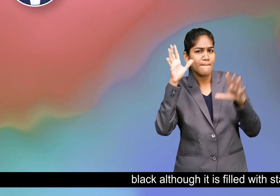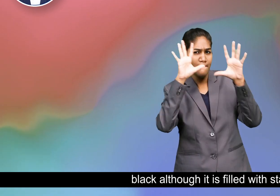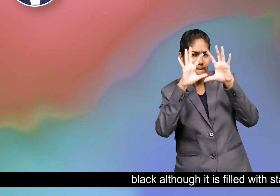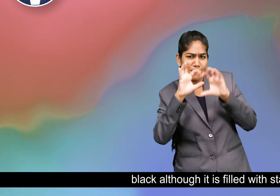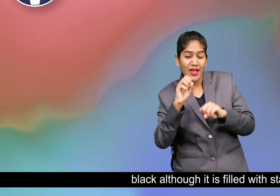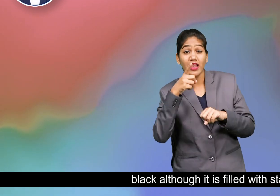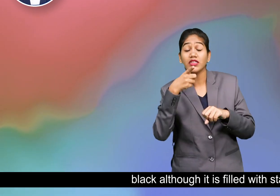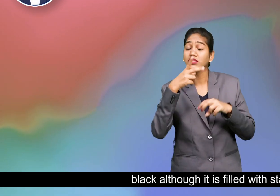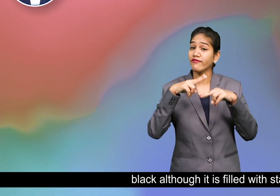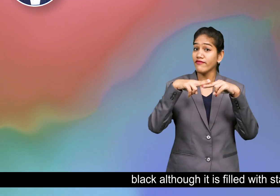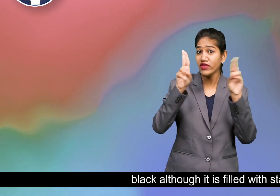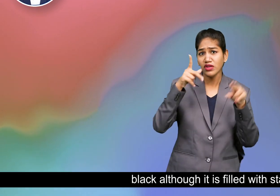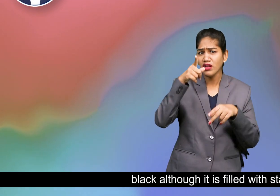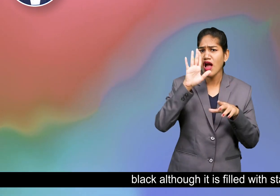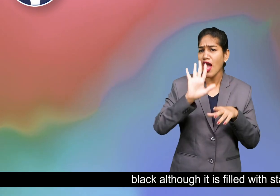with stars?